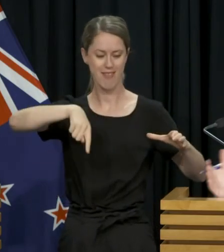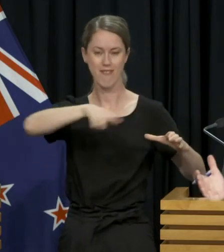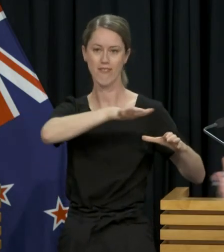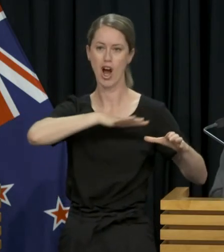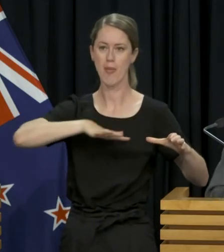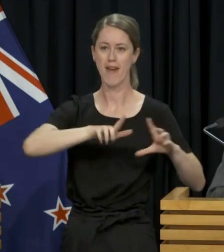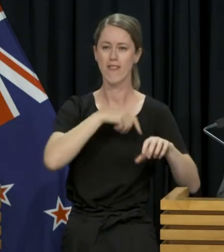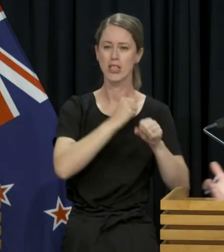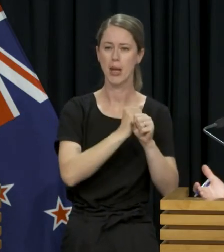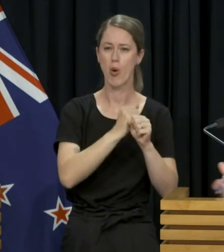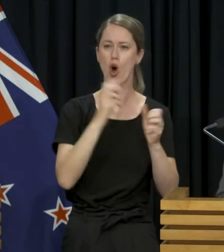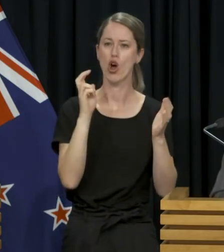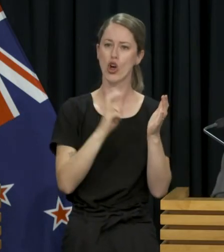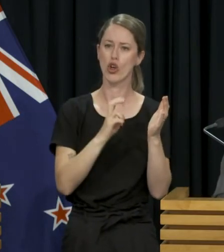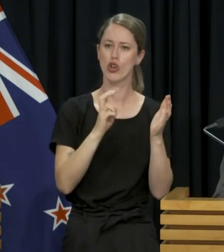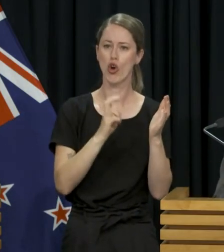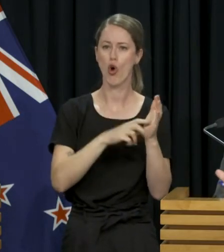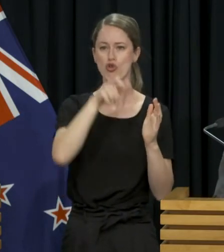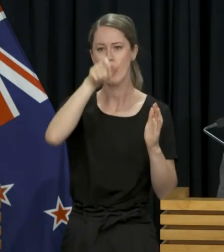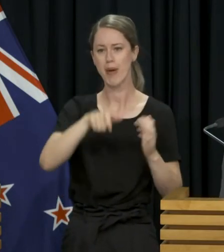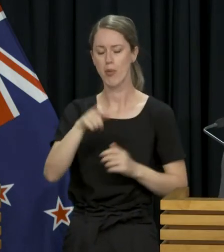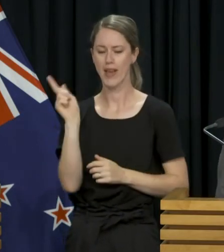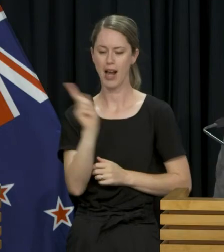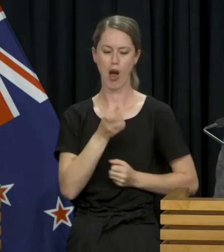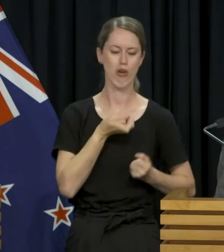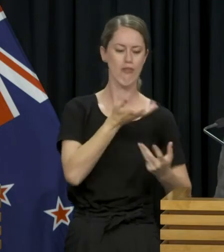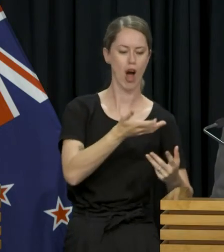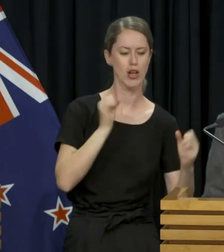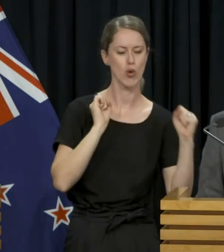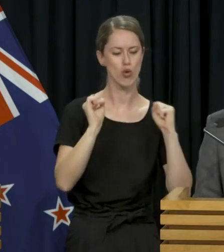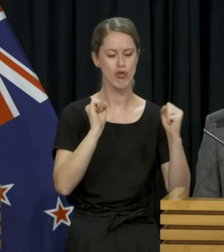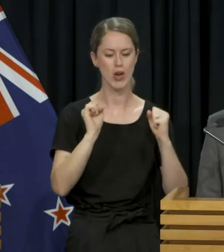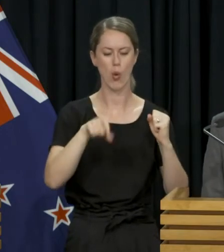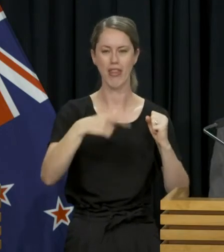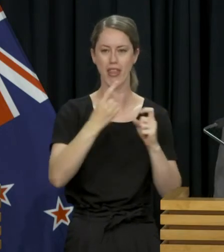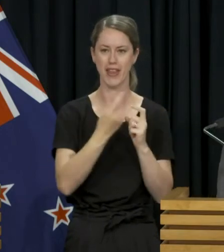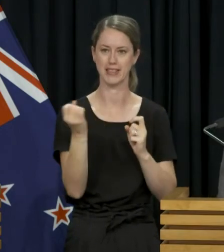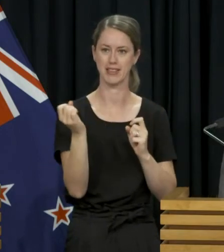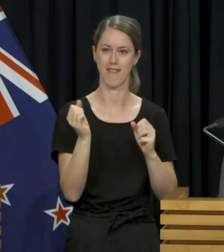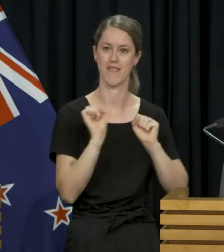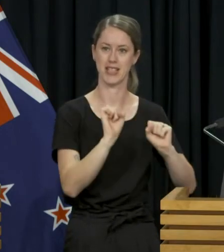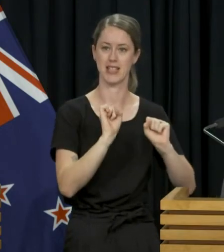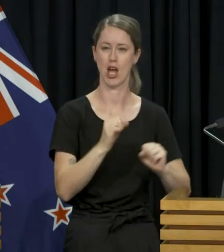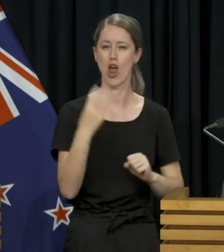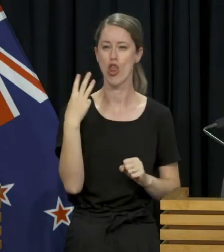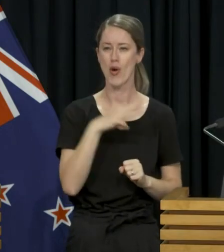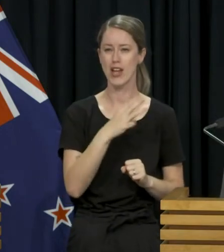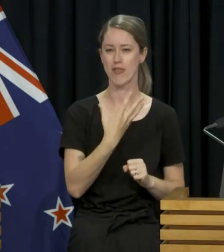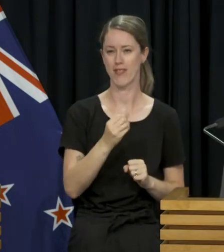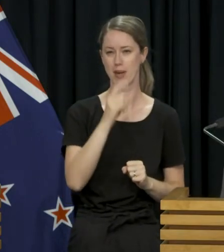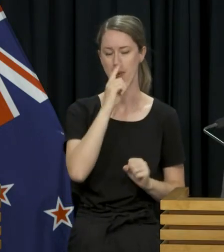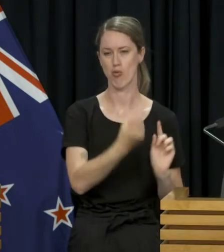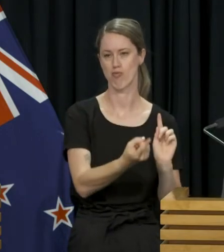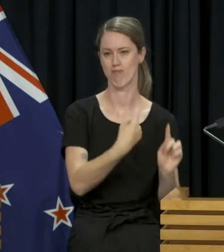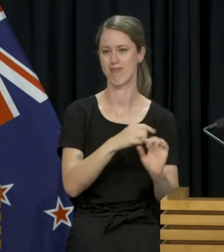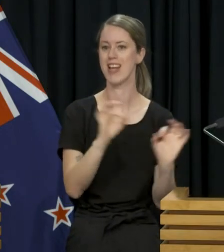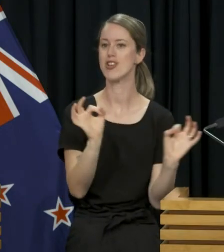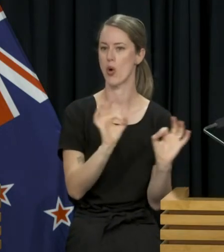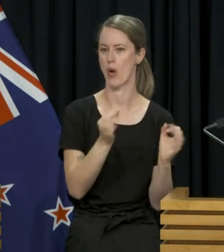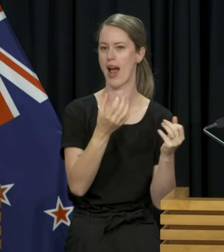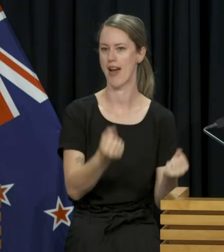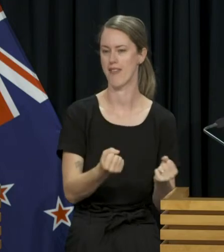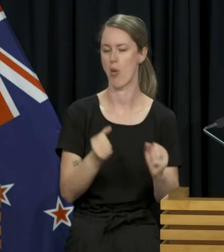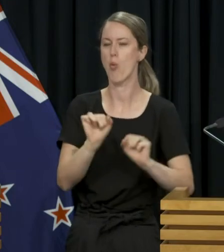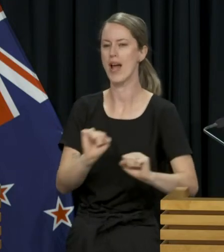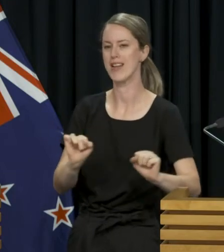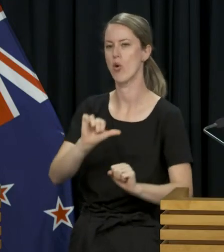all the contractors who bring the laundry to and from, or other products to and from, we've had 350 negative tests and 93 results